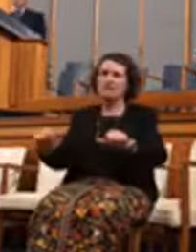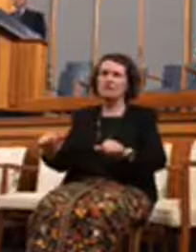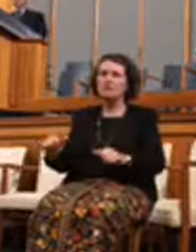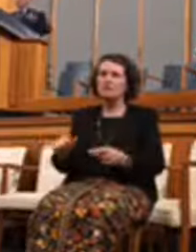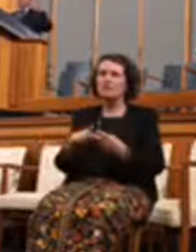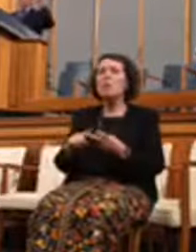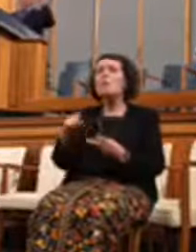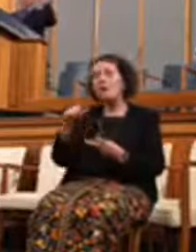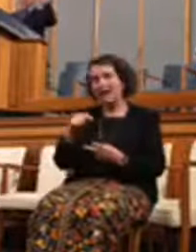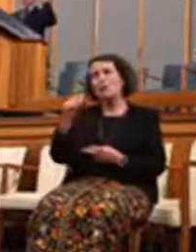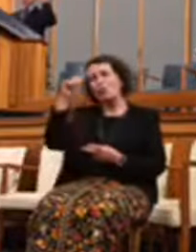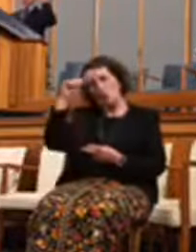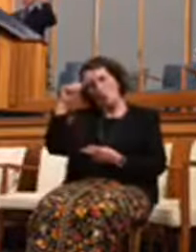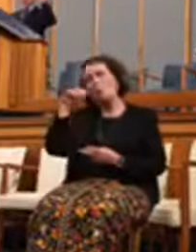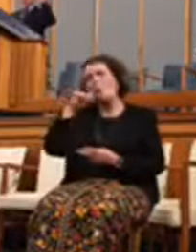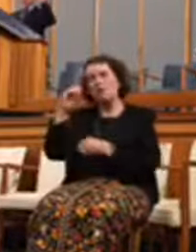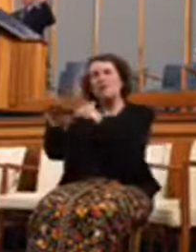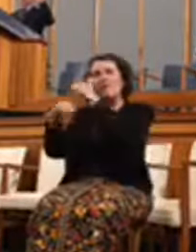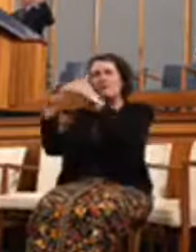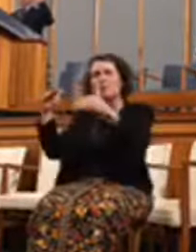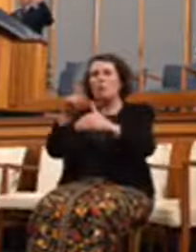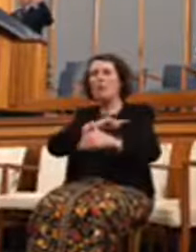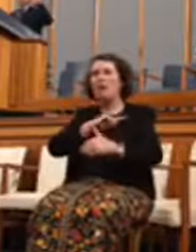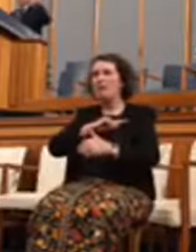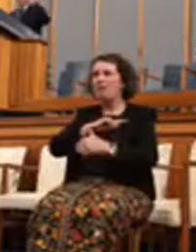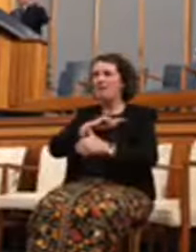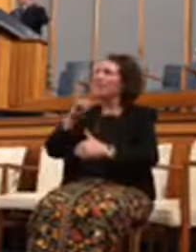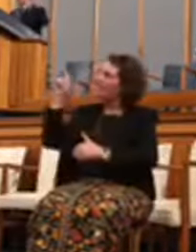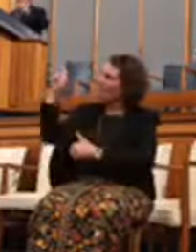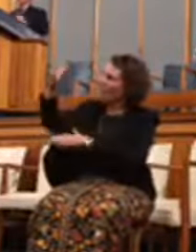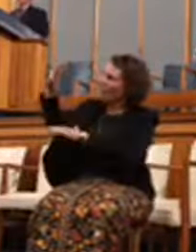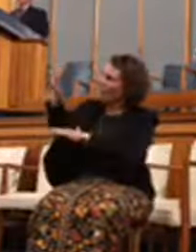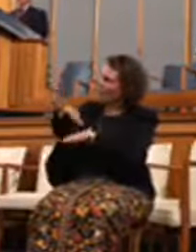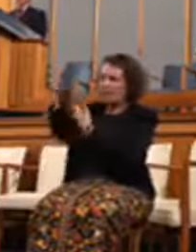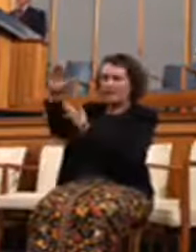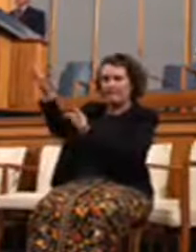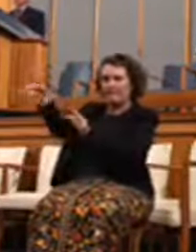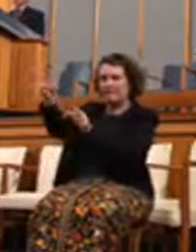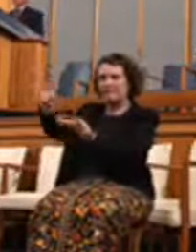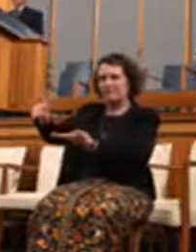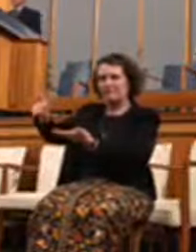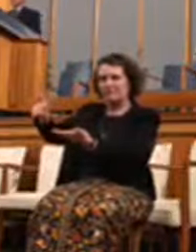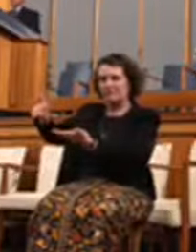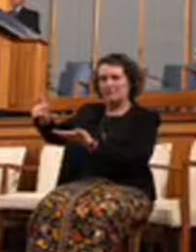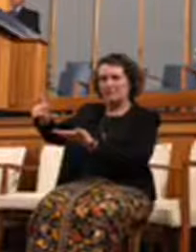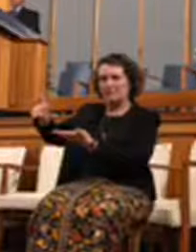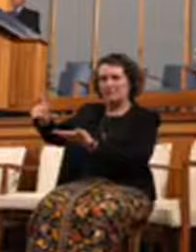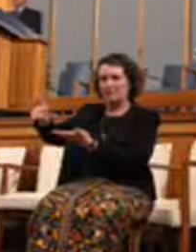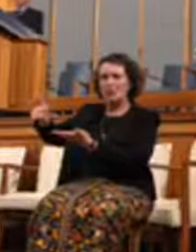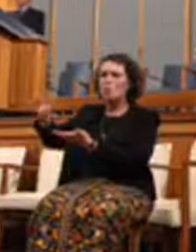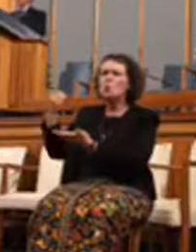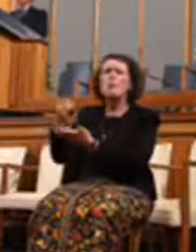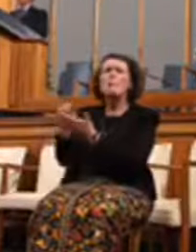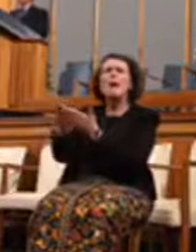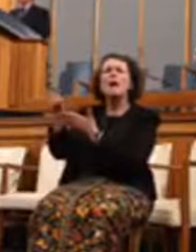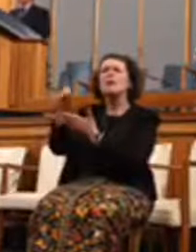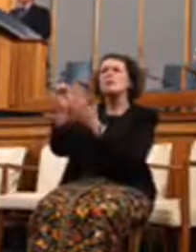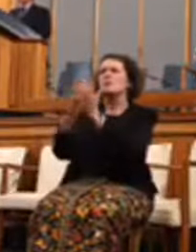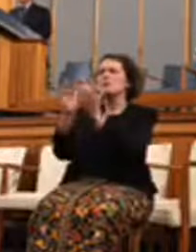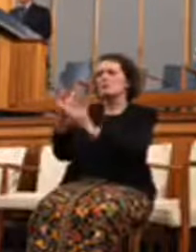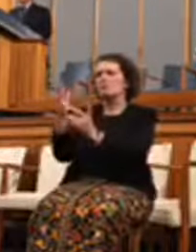It is free on God's part, because he paid for it. A great price was paid to save us. So